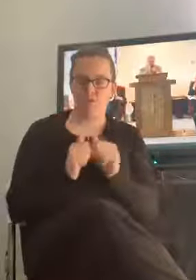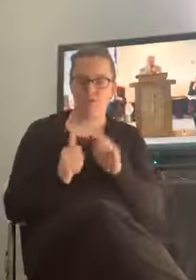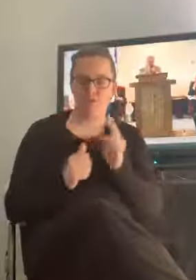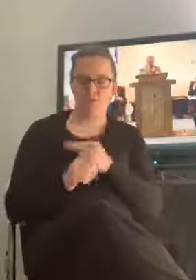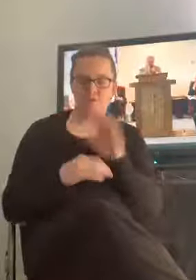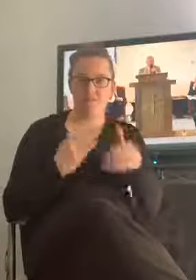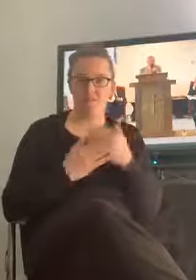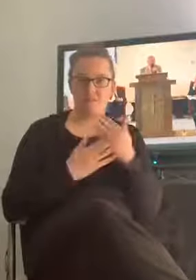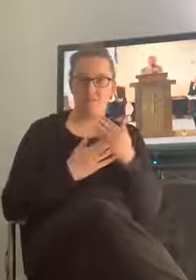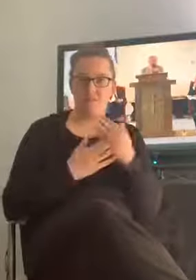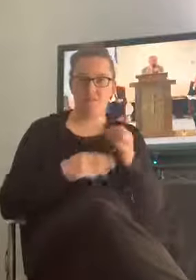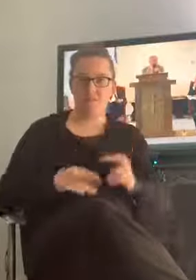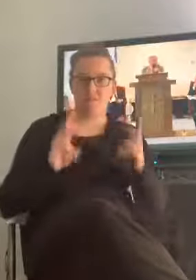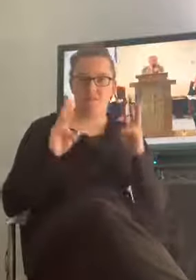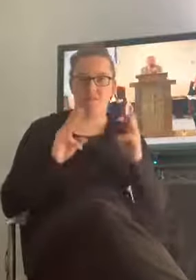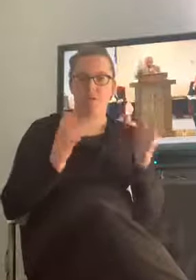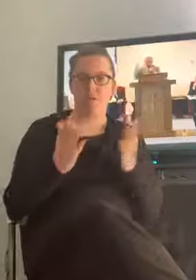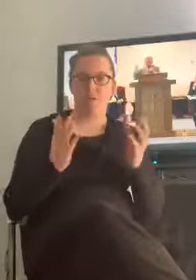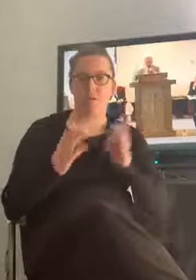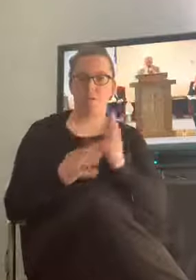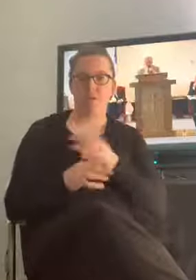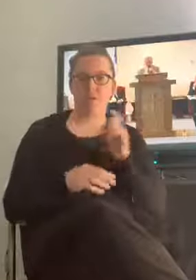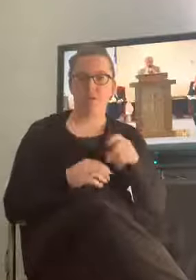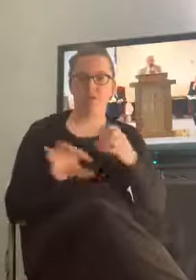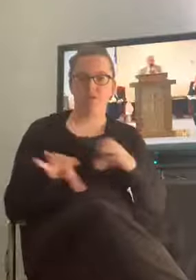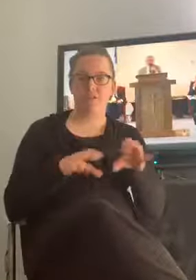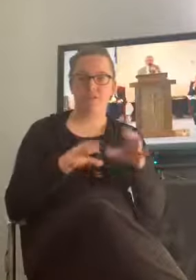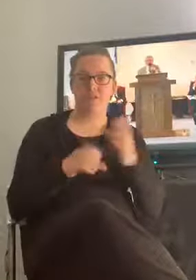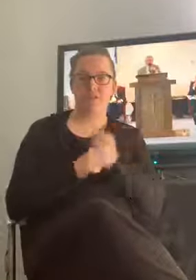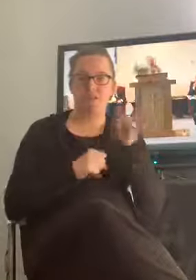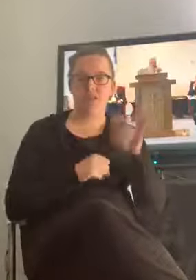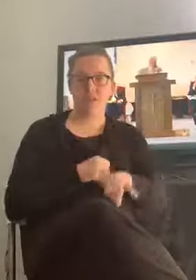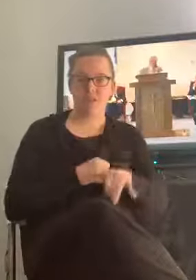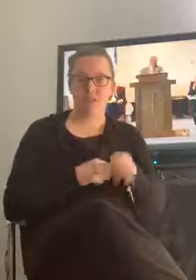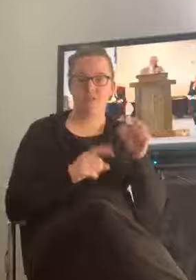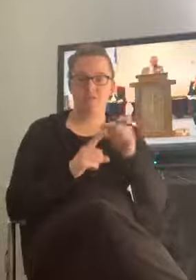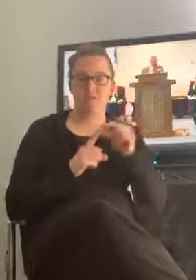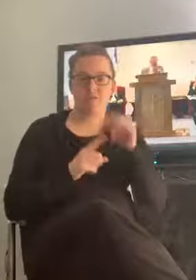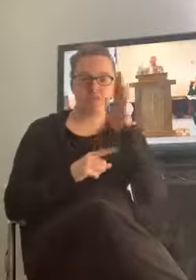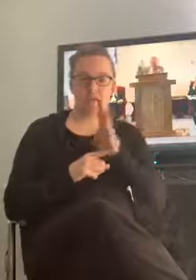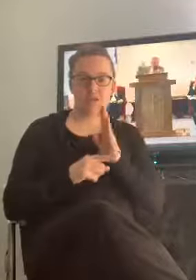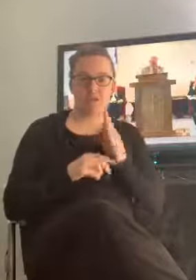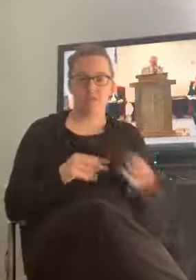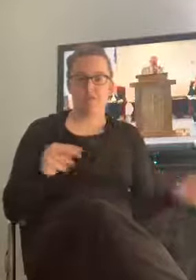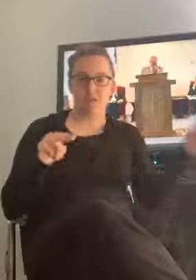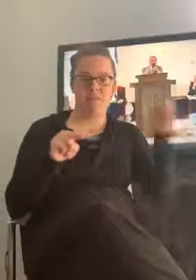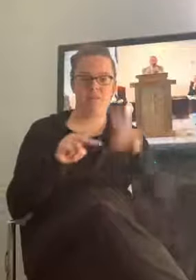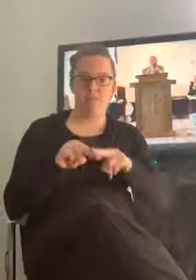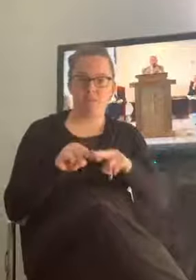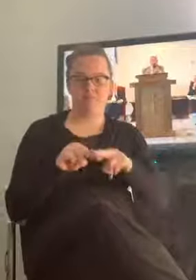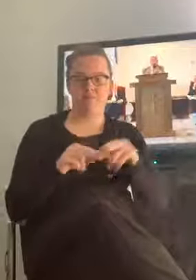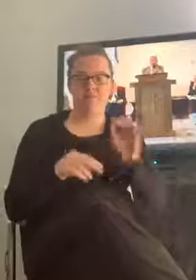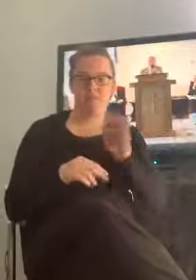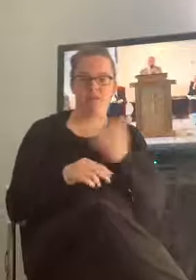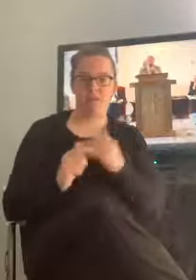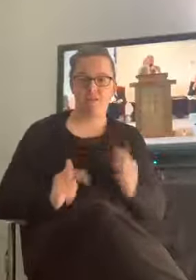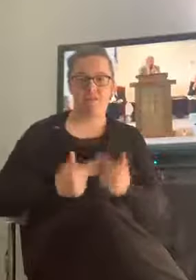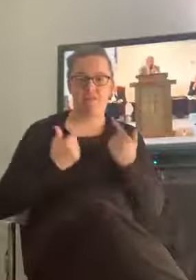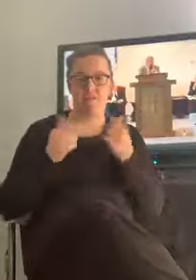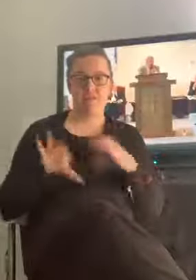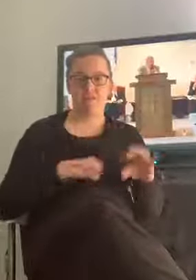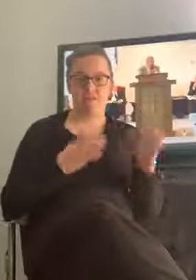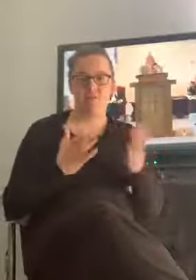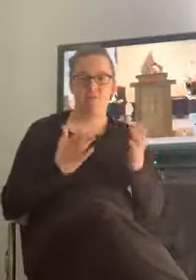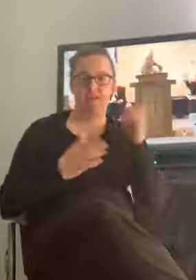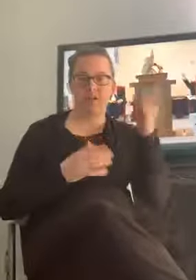with you. What you and I need to do is to take that Word of God and apply it to our life and act it out. I'm not going to